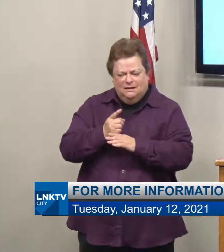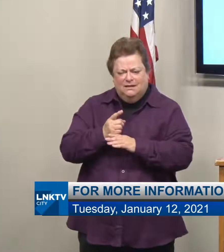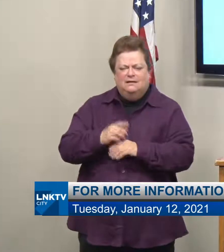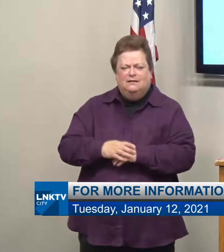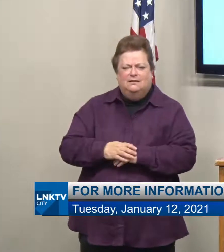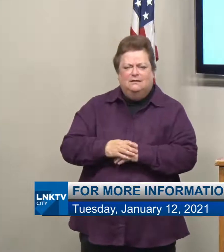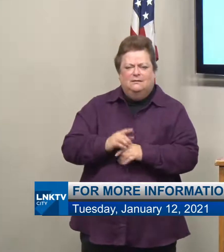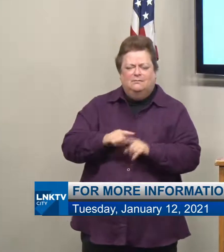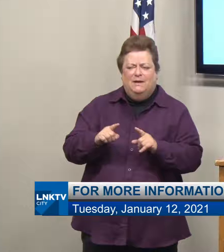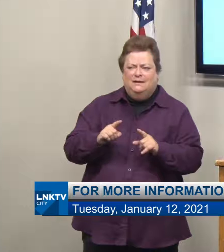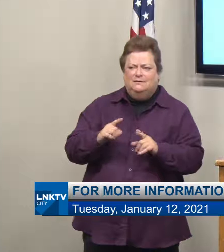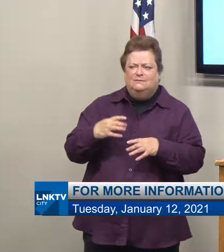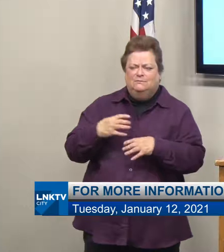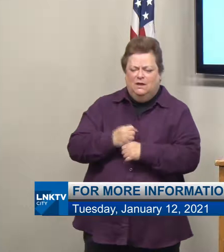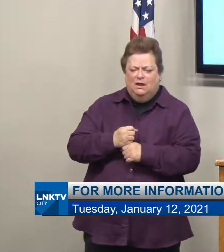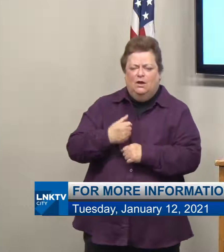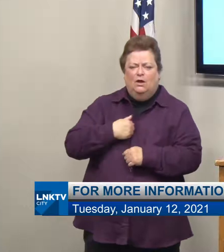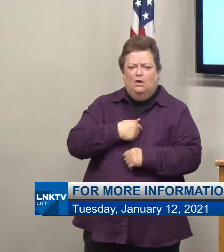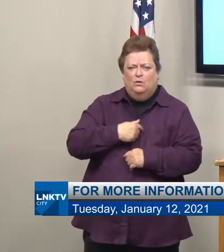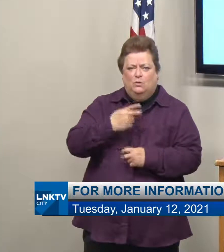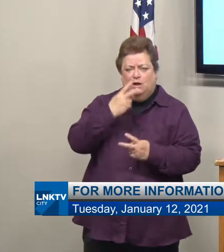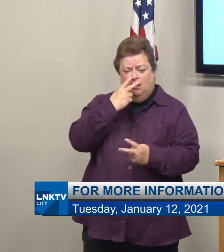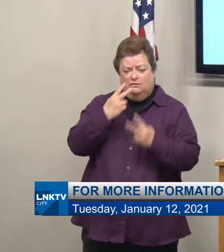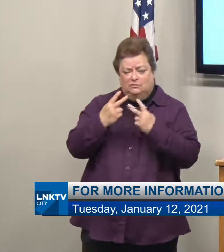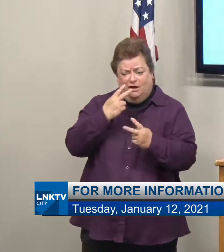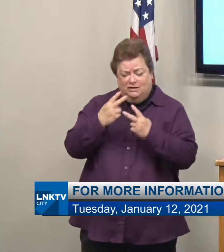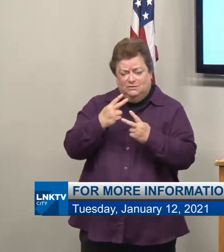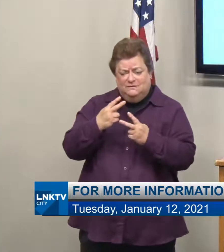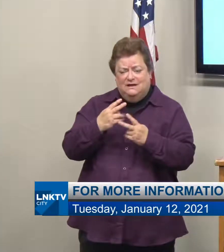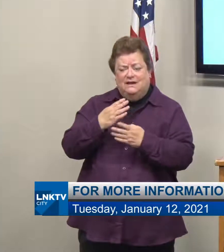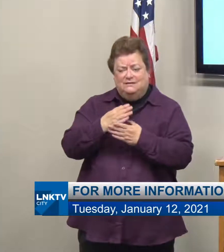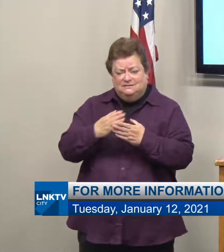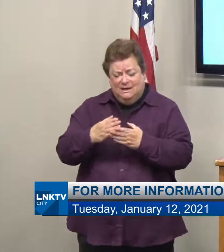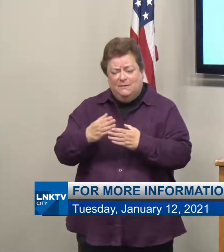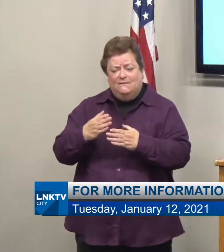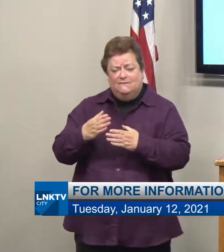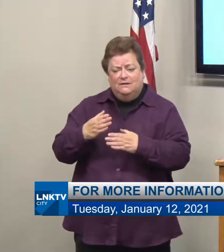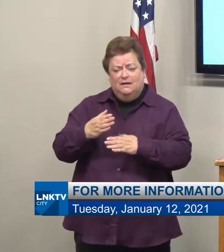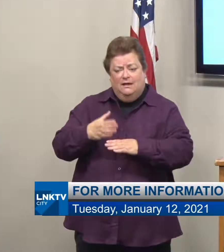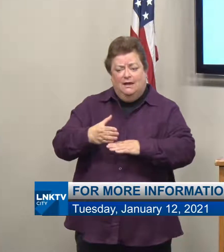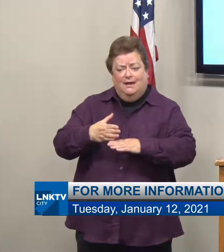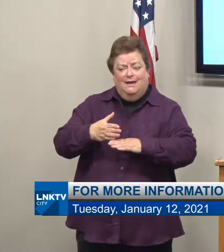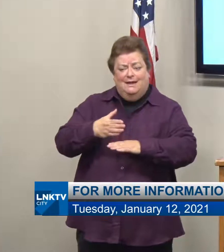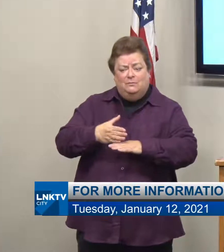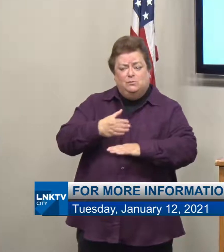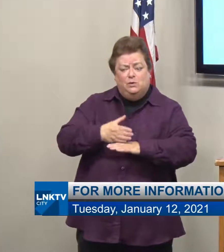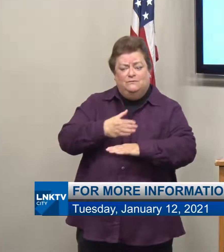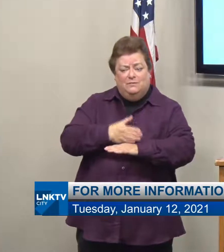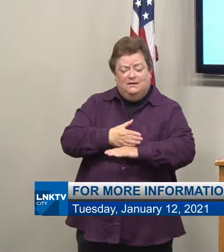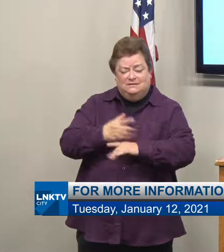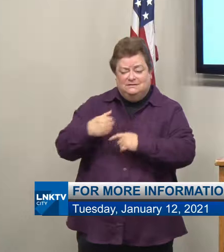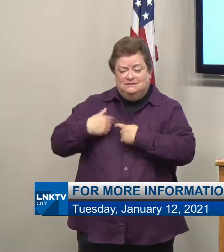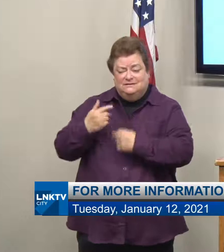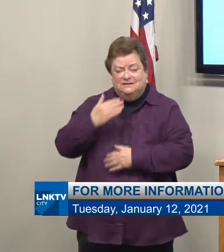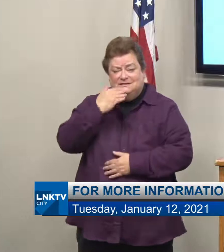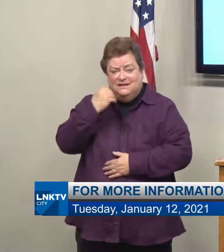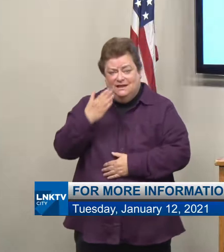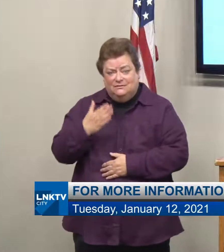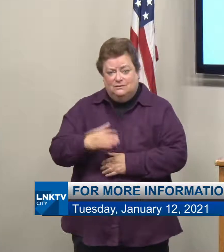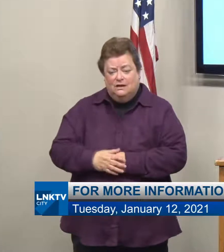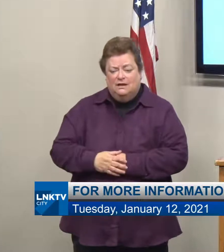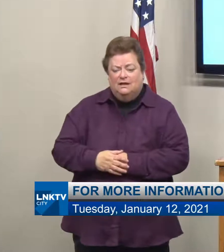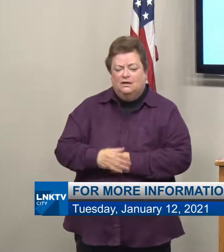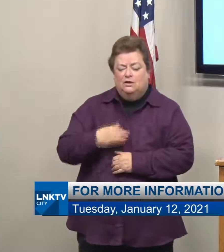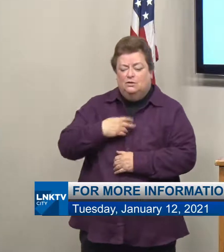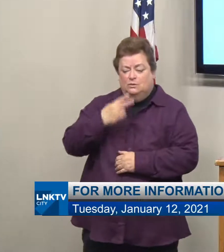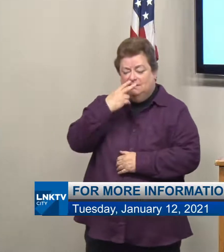is this. We are seeing a reversal of some of the progress that we made before Thanksgiving. We are seeing rising daily